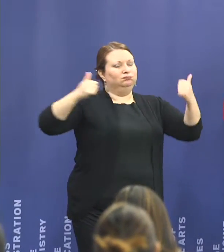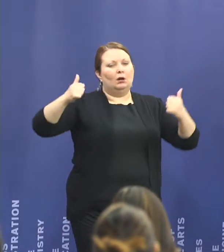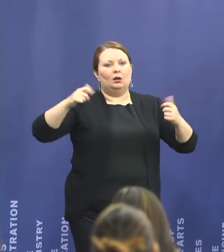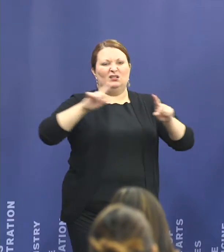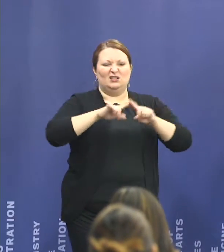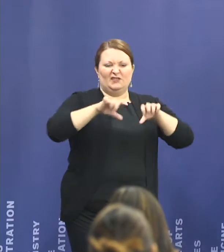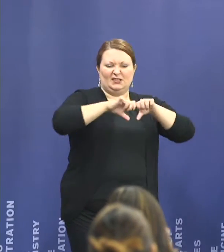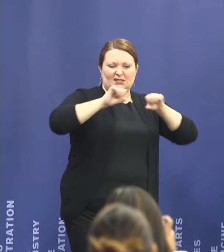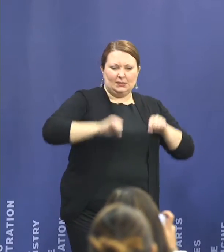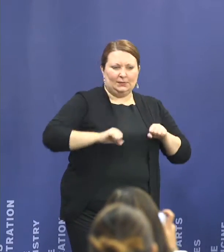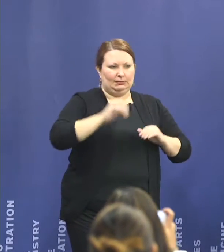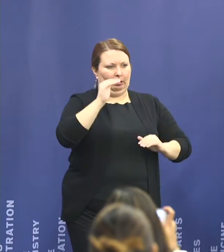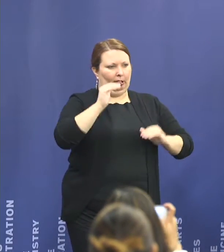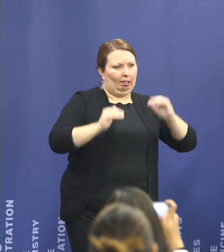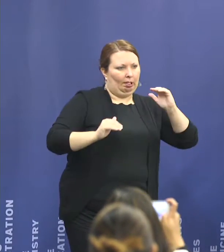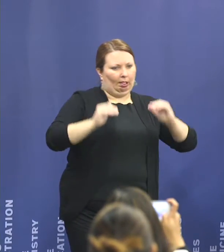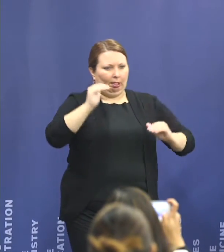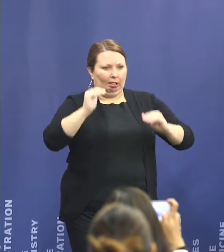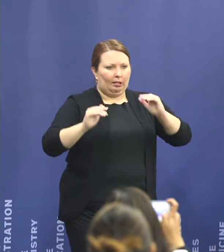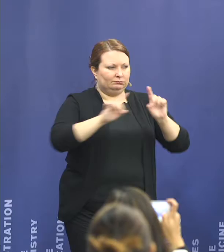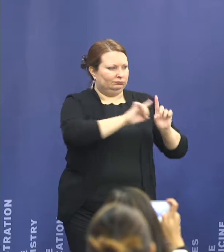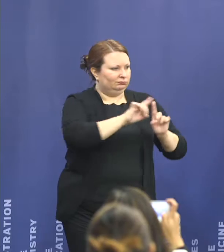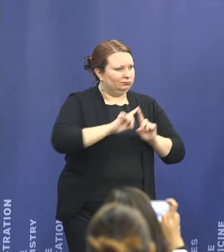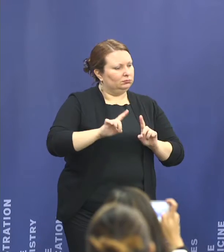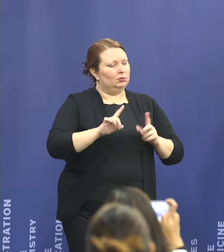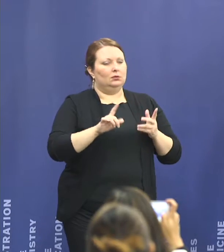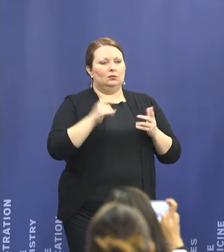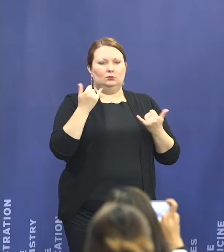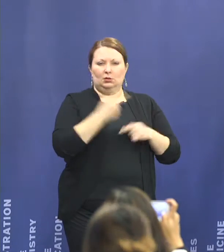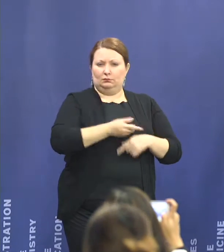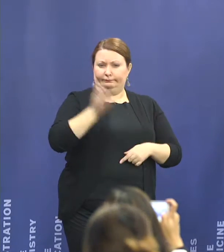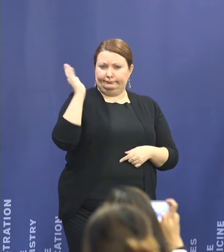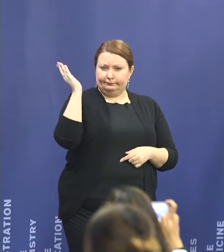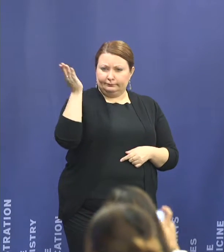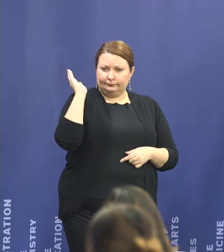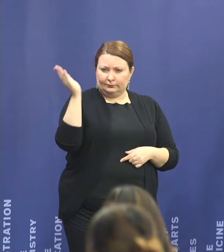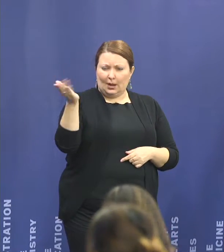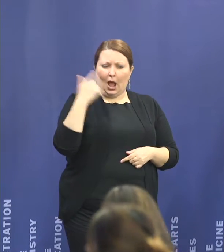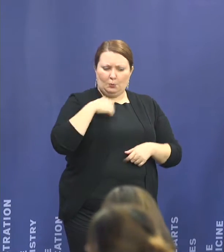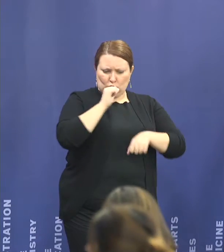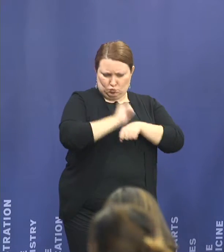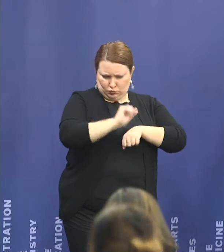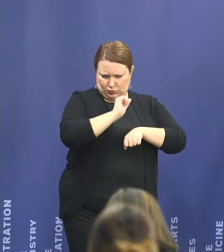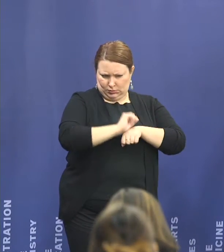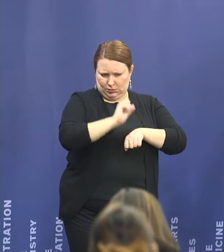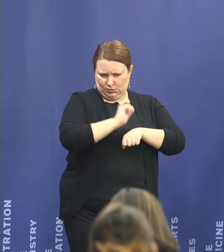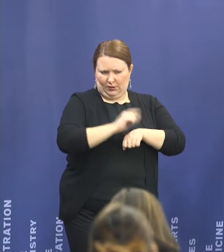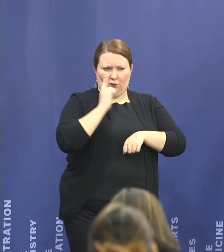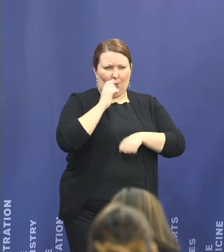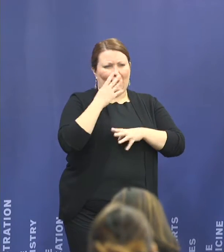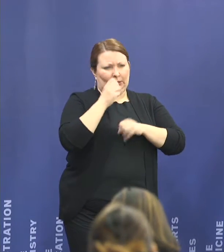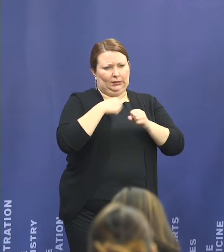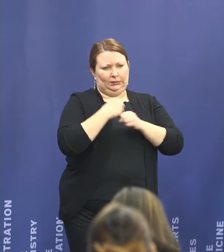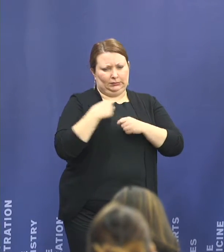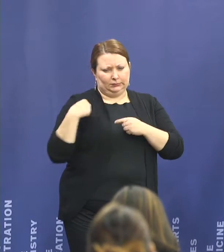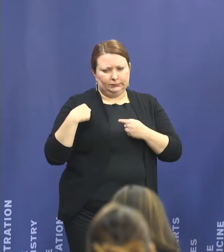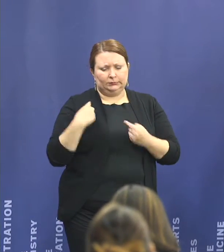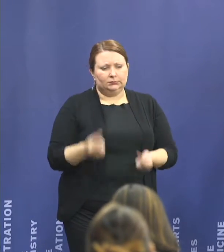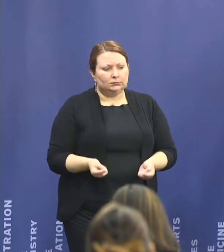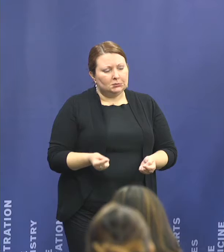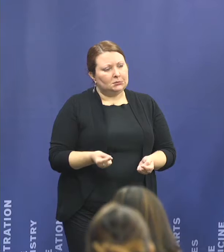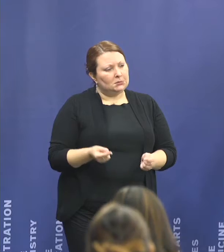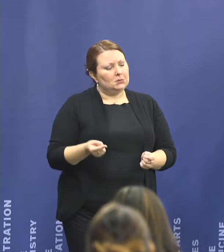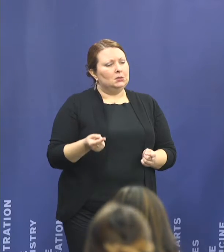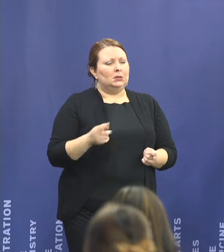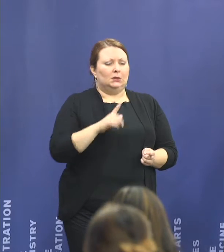of inequality. So this talk today is something that I've been working on for the last several years, and it's